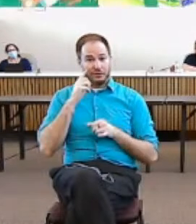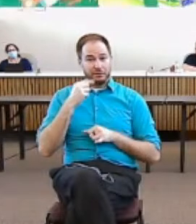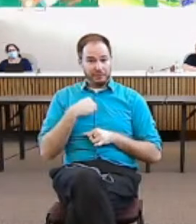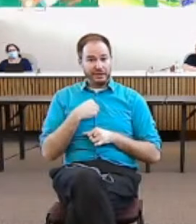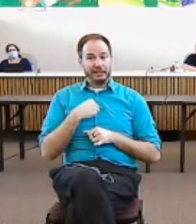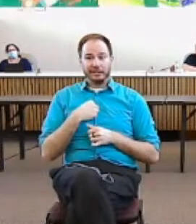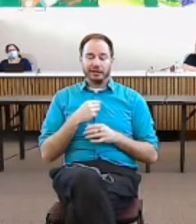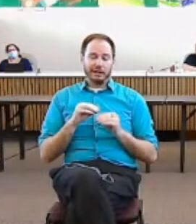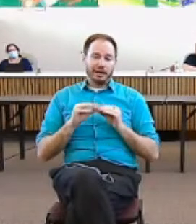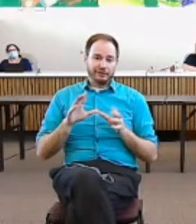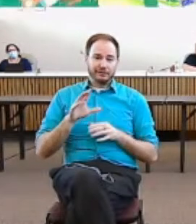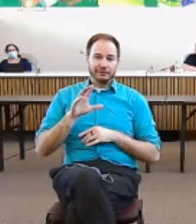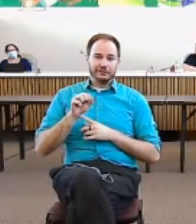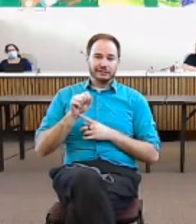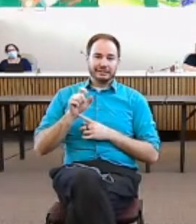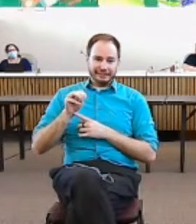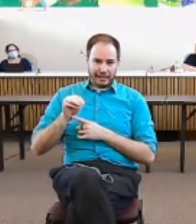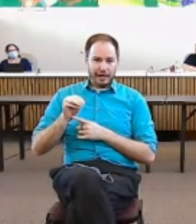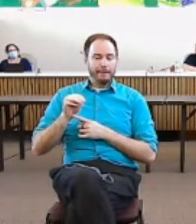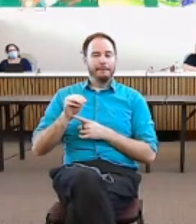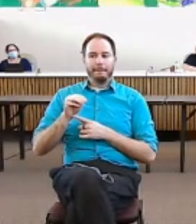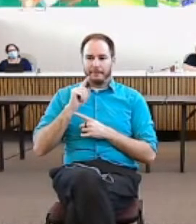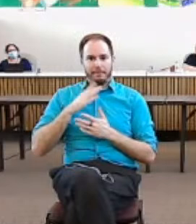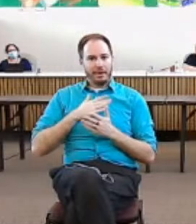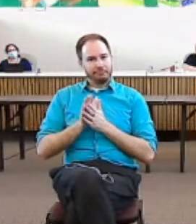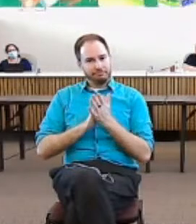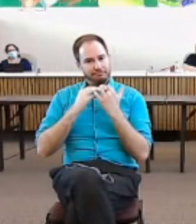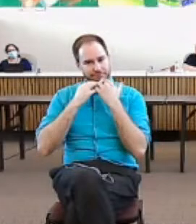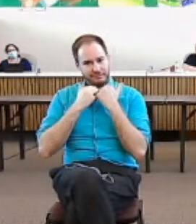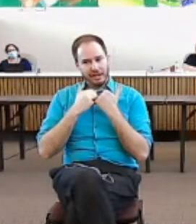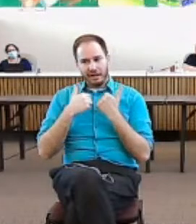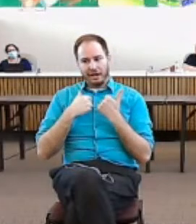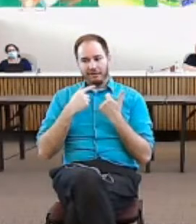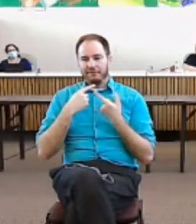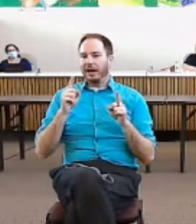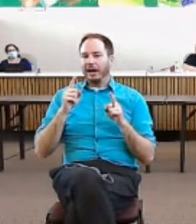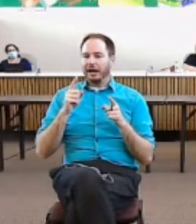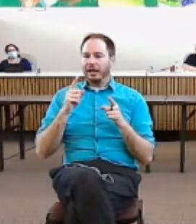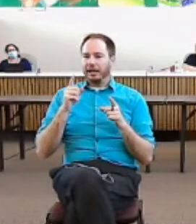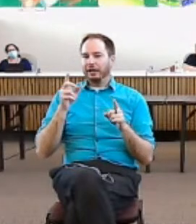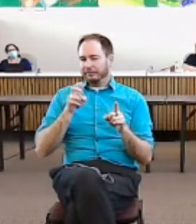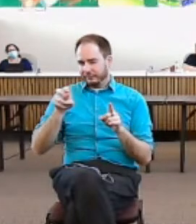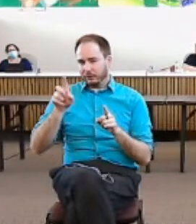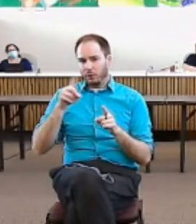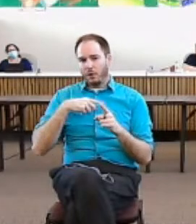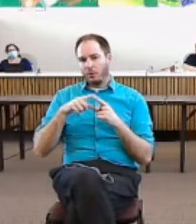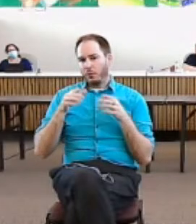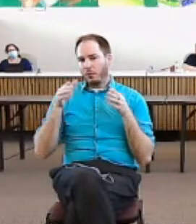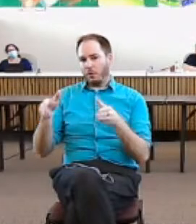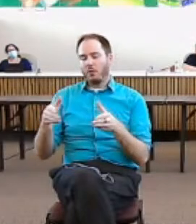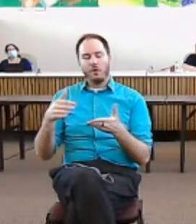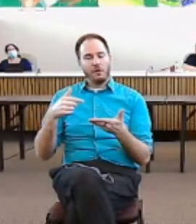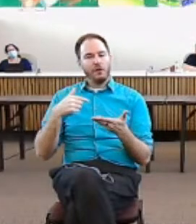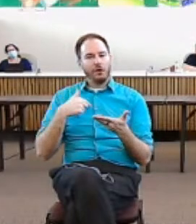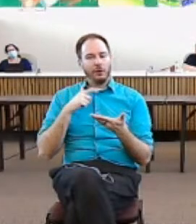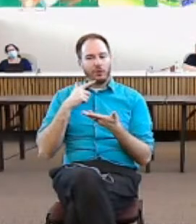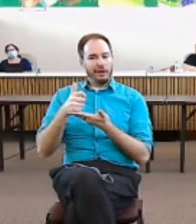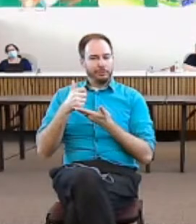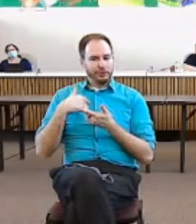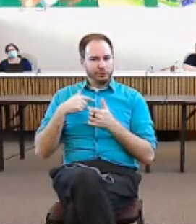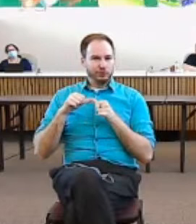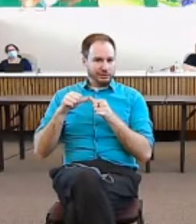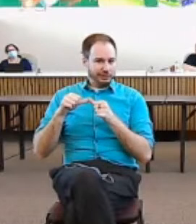you can tell, STEM has been my passion, and I'm so glad that I finally figured out where I want to go in life. And I think this is really going to help me continue